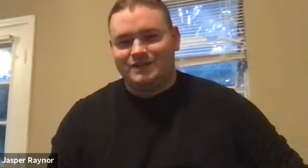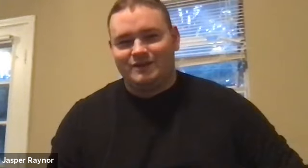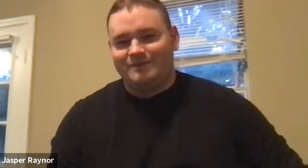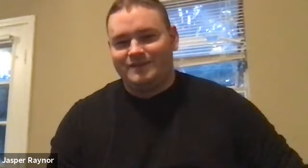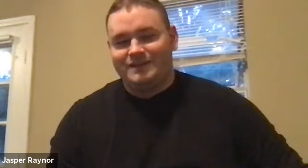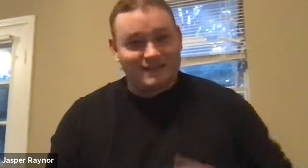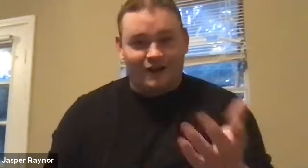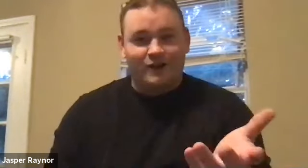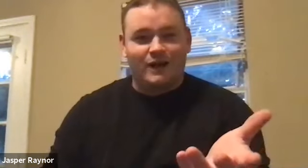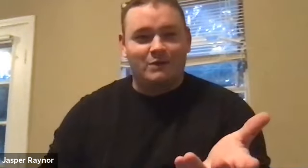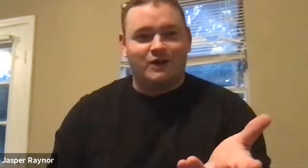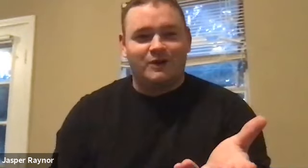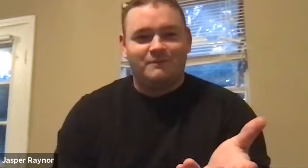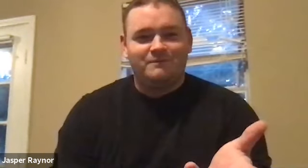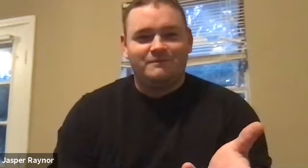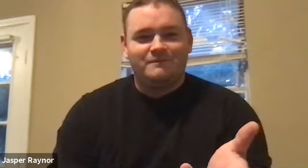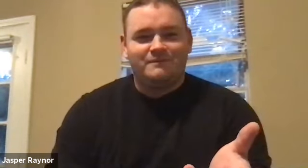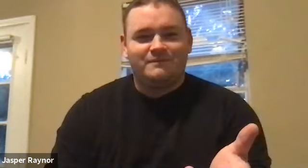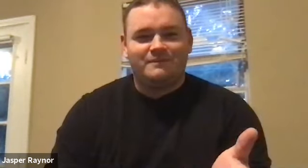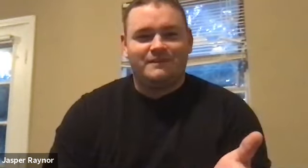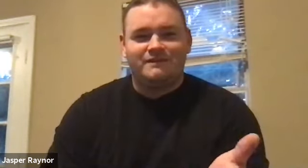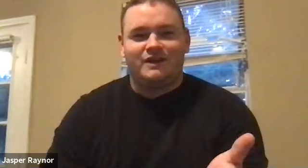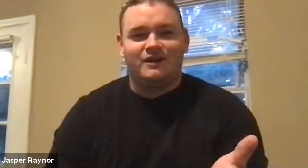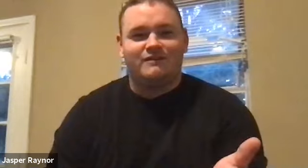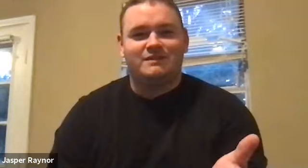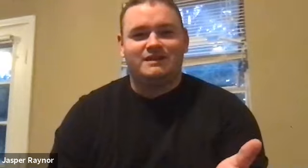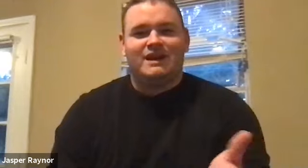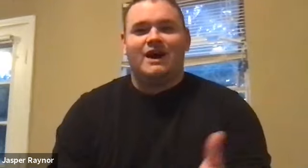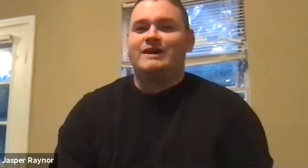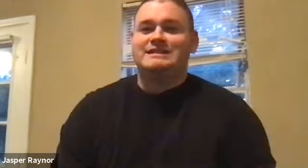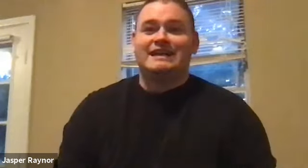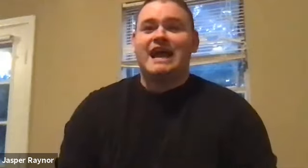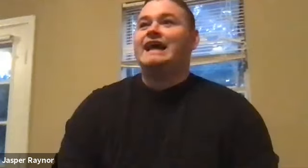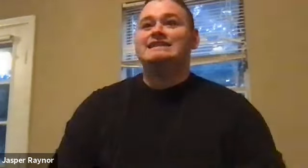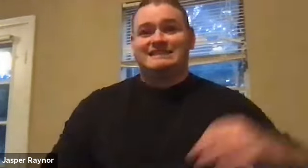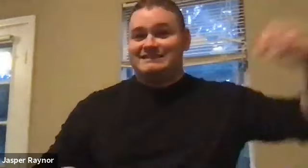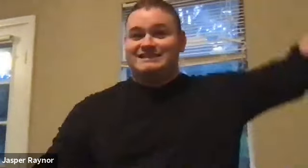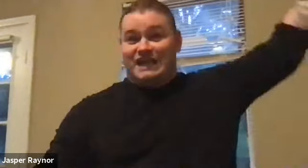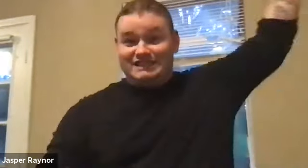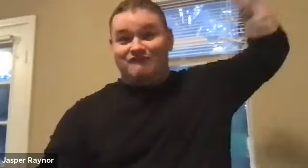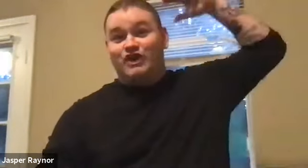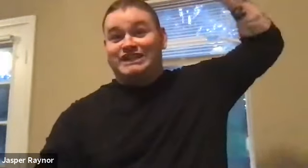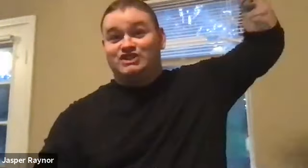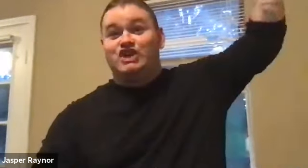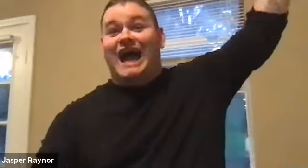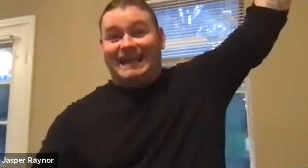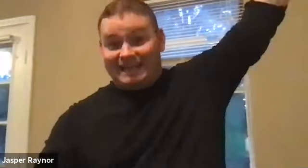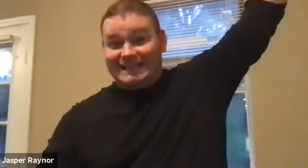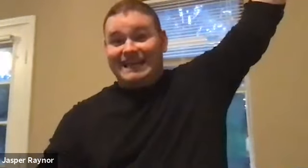slow. Any of y'all know Larry Booker? Have y'all heard of him? Oh, he's a friggin' giant. He's